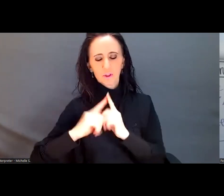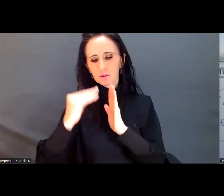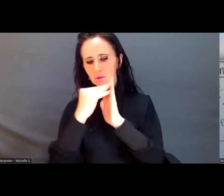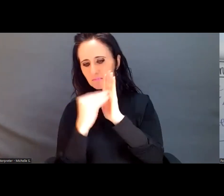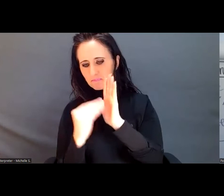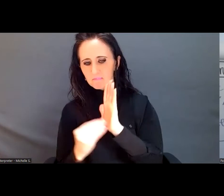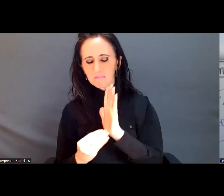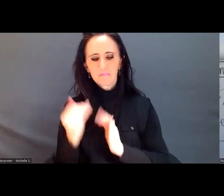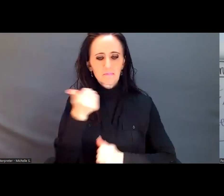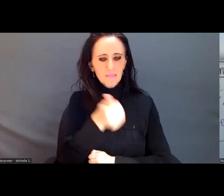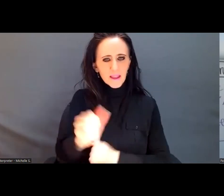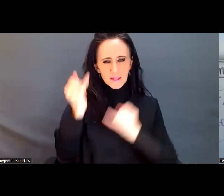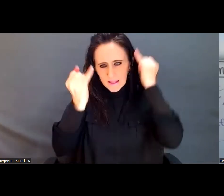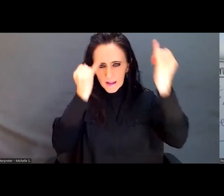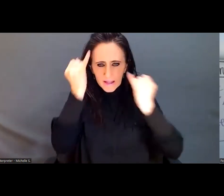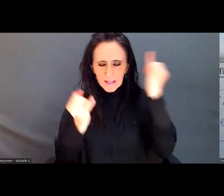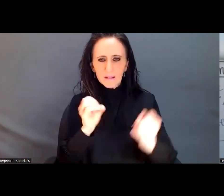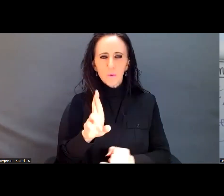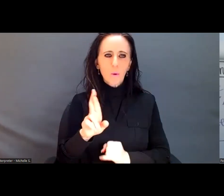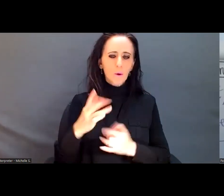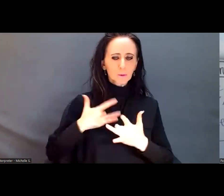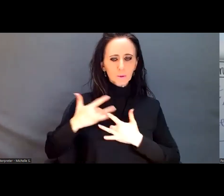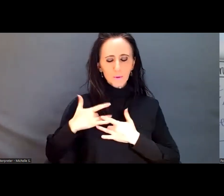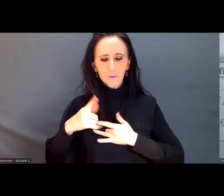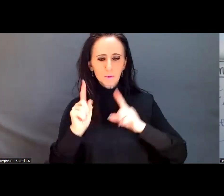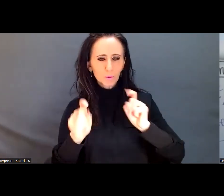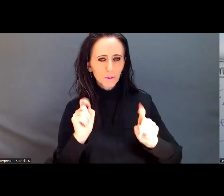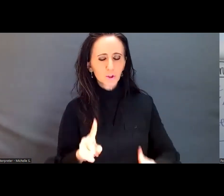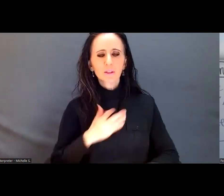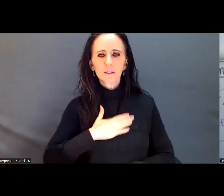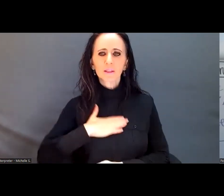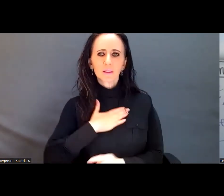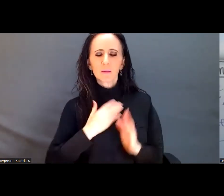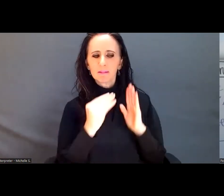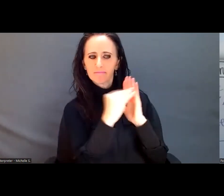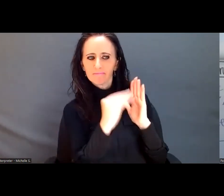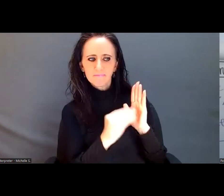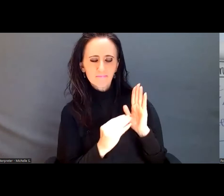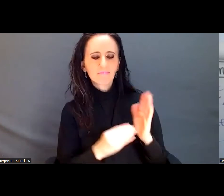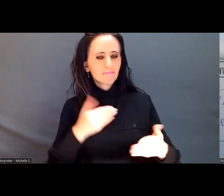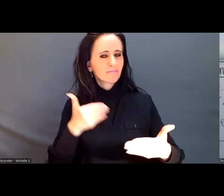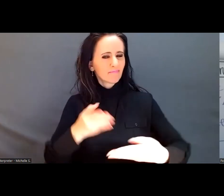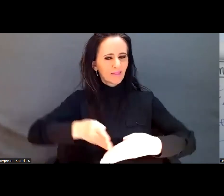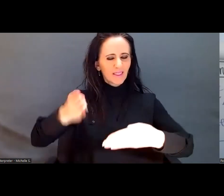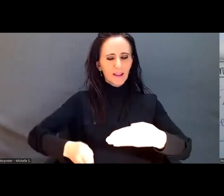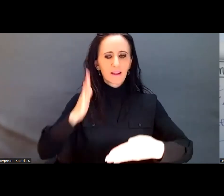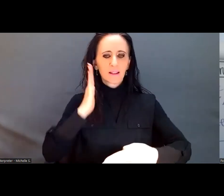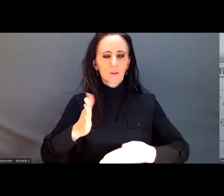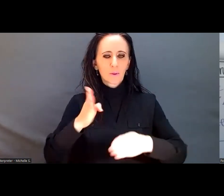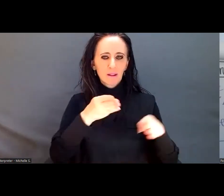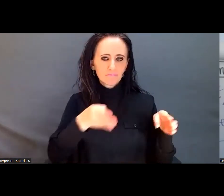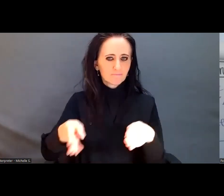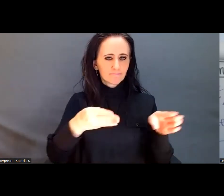ideas, concerns, more questions, jot them down. We'll have our parking lot at the end to make